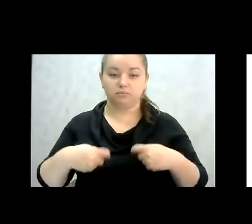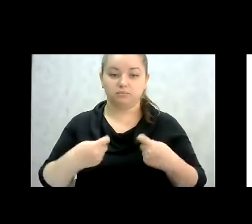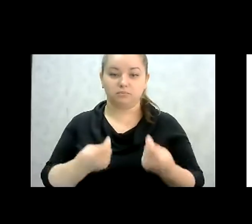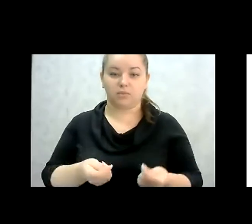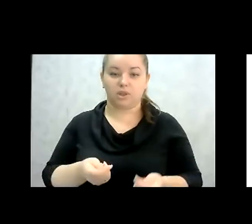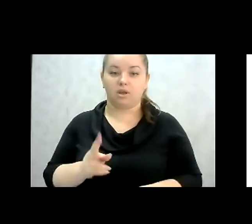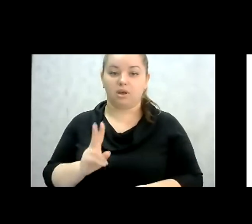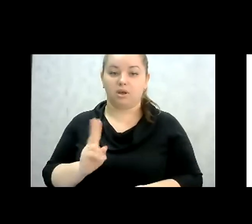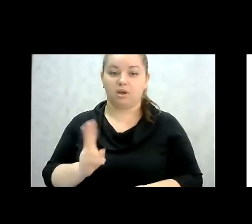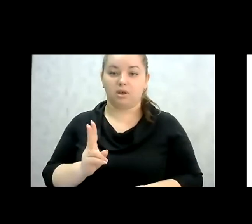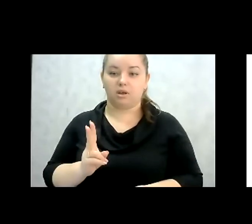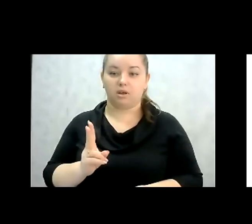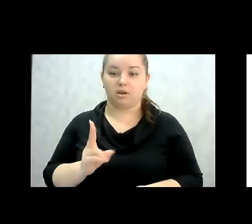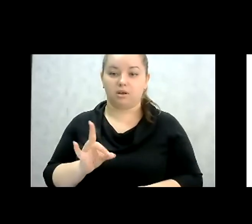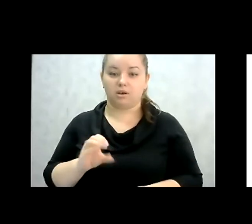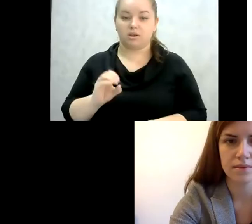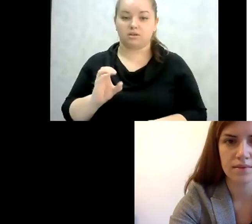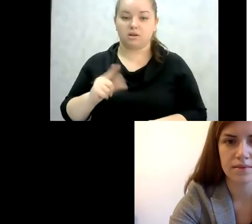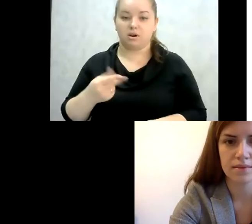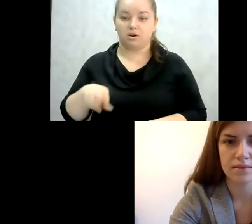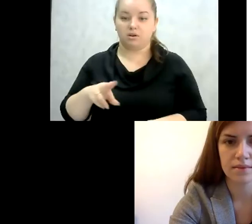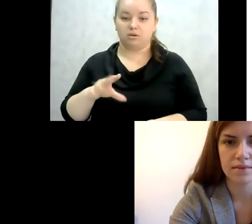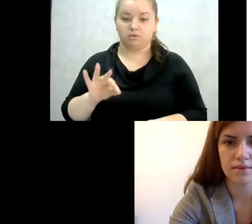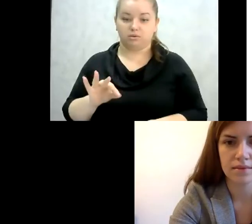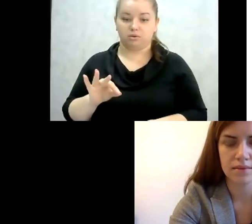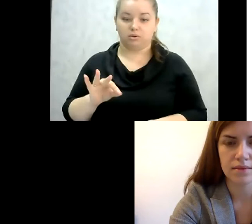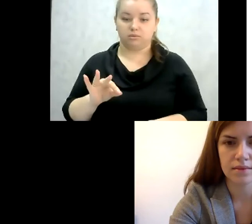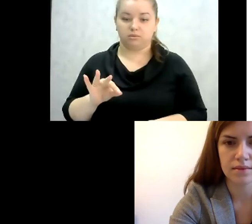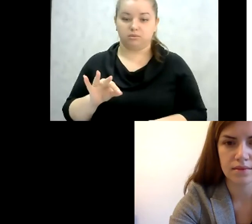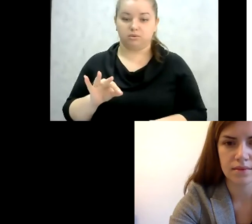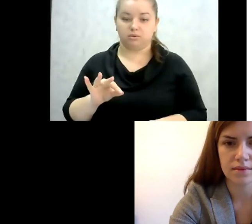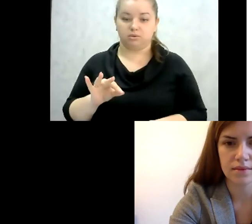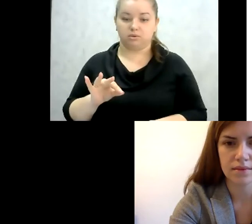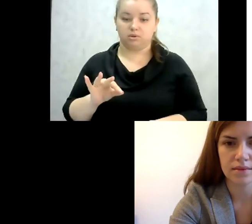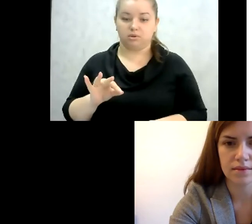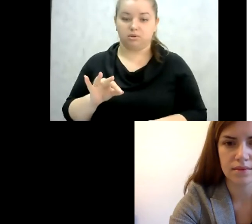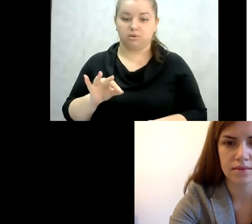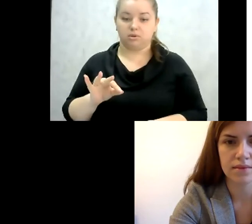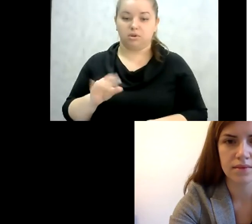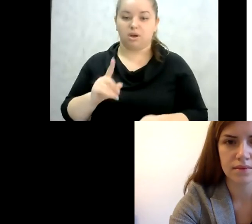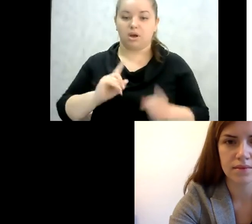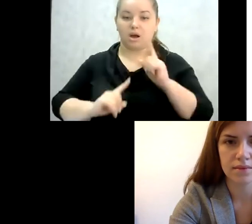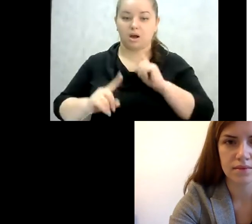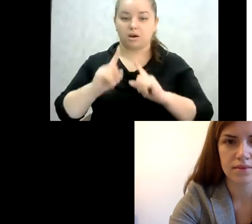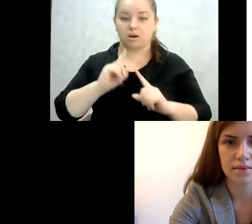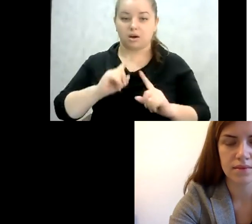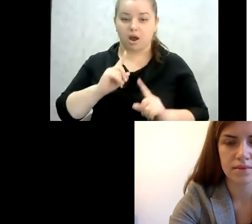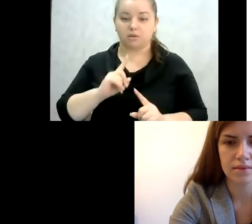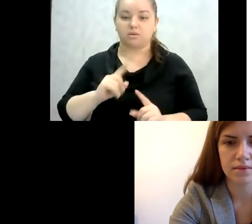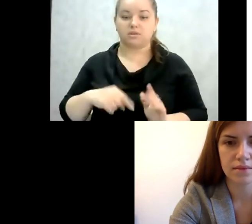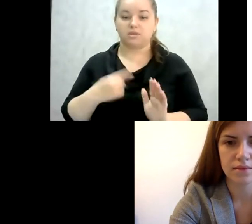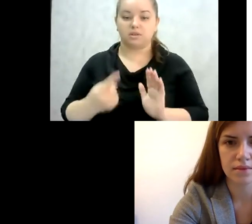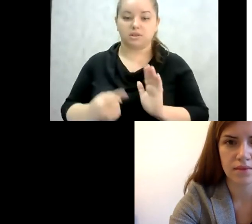the Office for Democratic Institutions and Human Rights in Warsaw. Please, and good morning, Kira, and please, the floor is